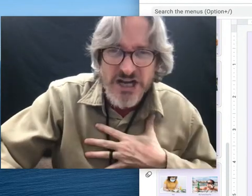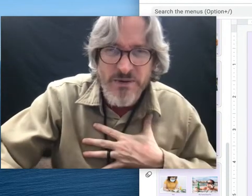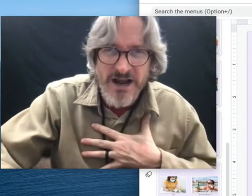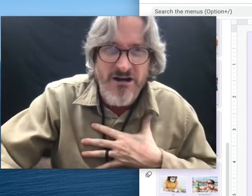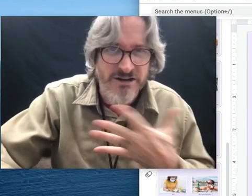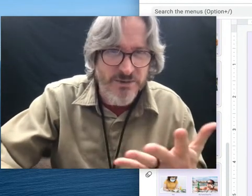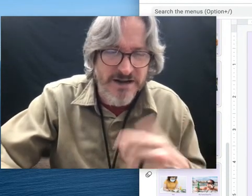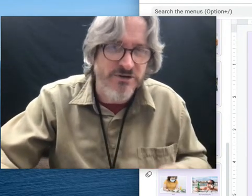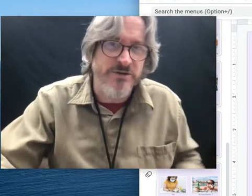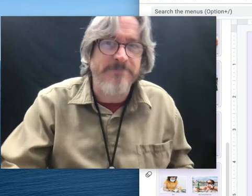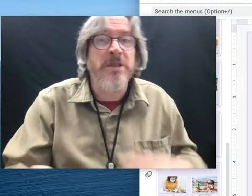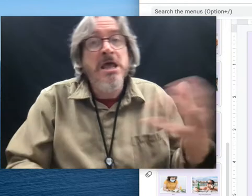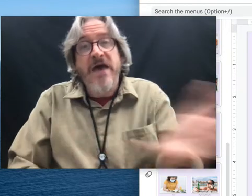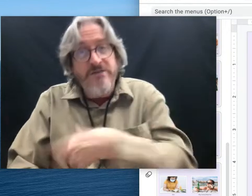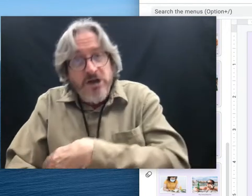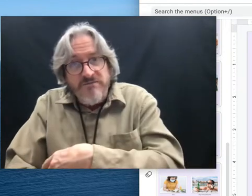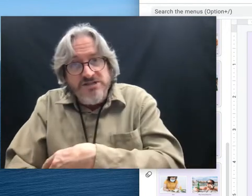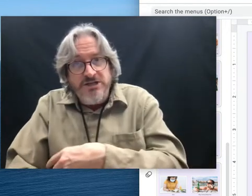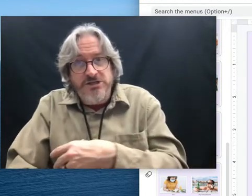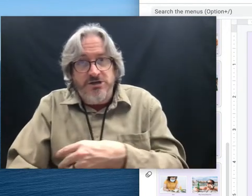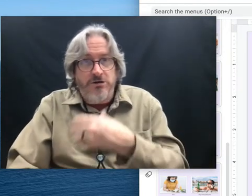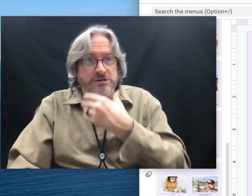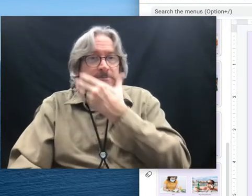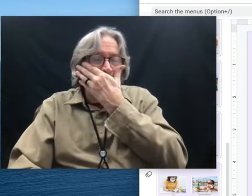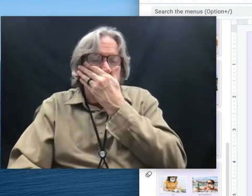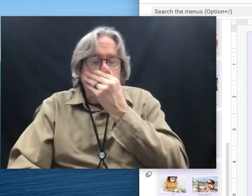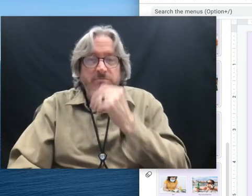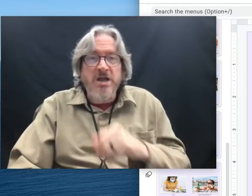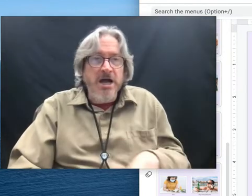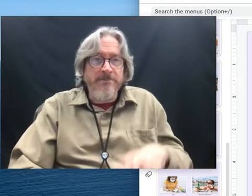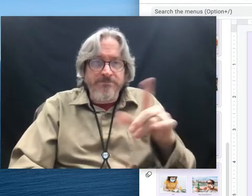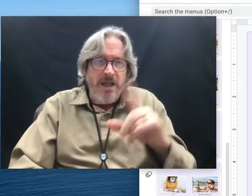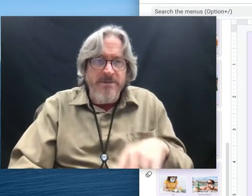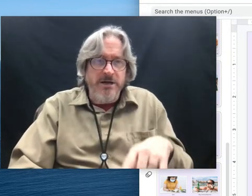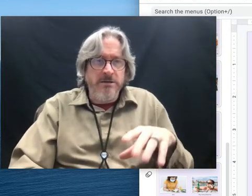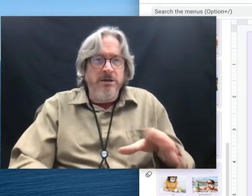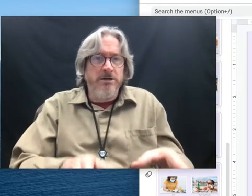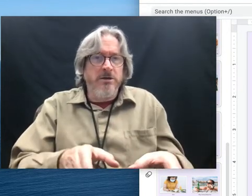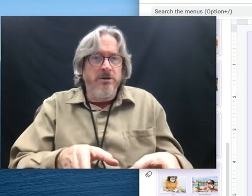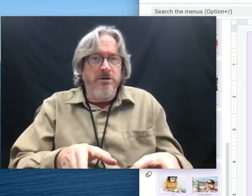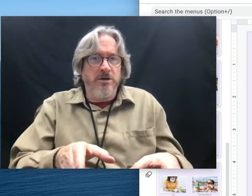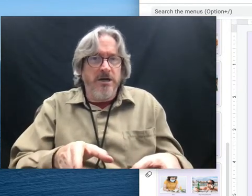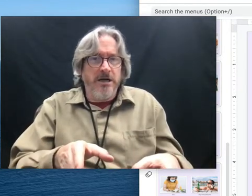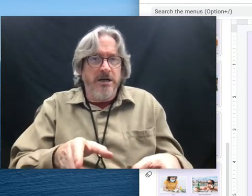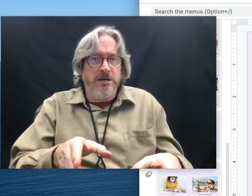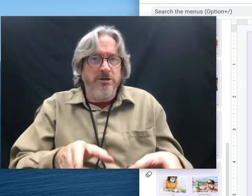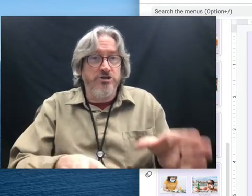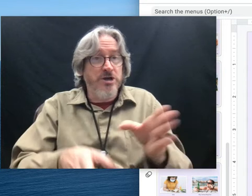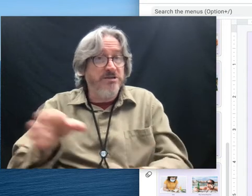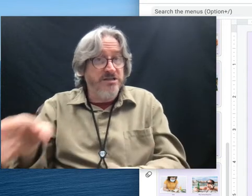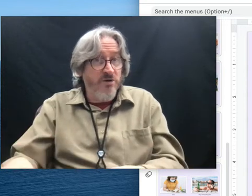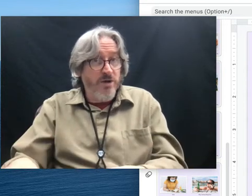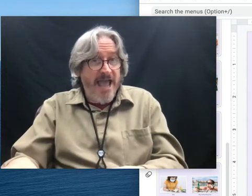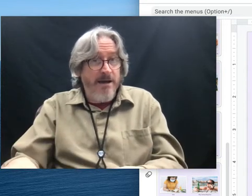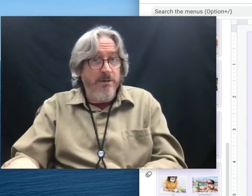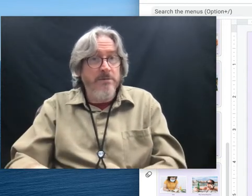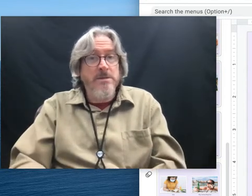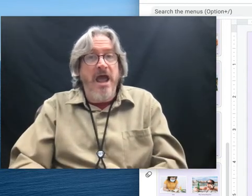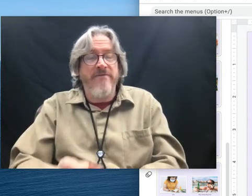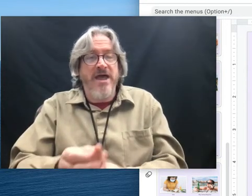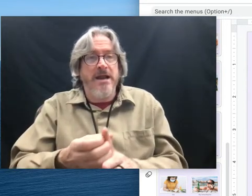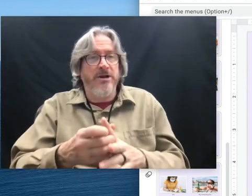I know in my heart you would never do that. And then the conversation starters. I'm going to jump to the